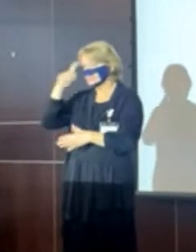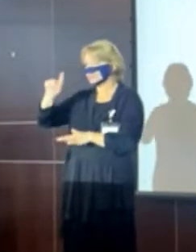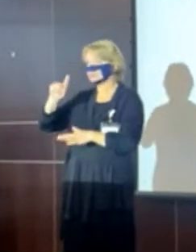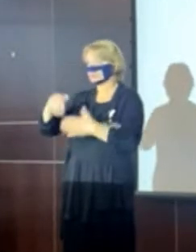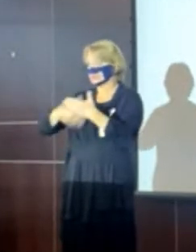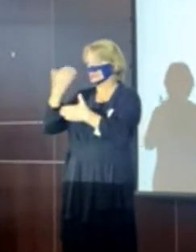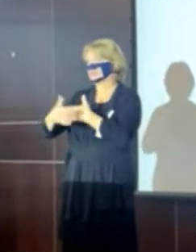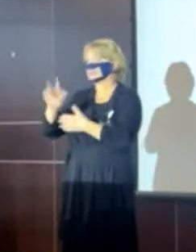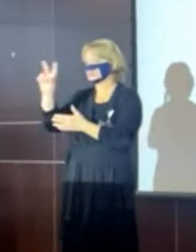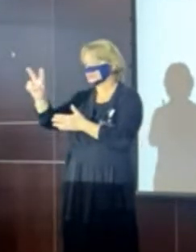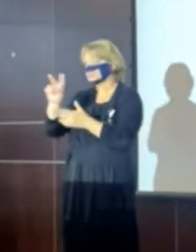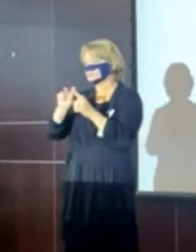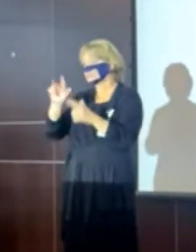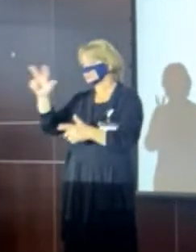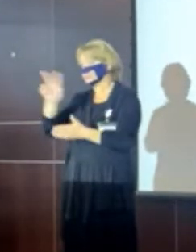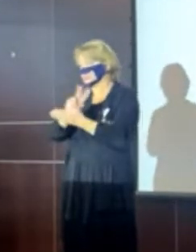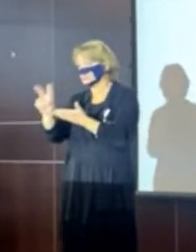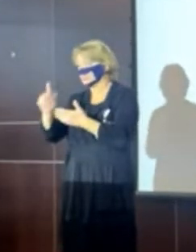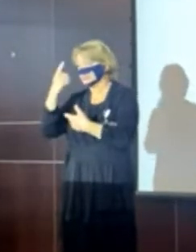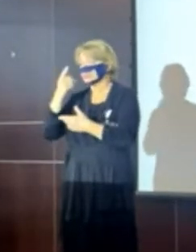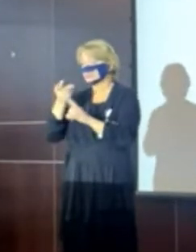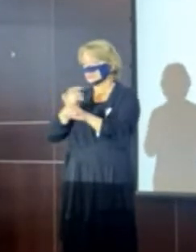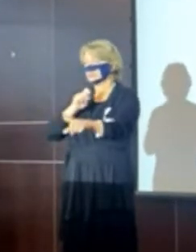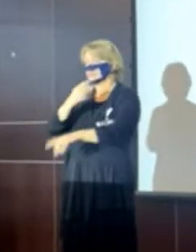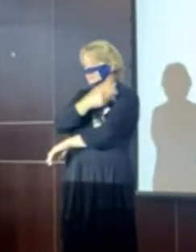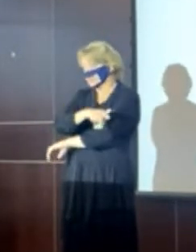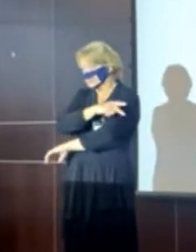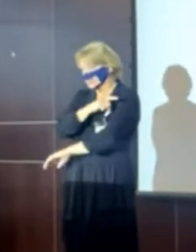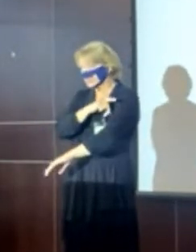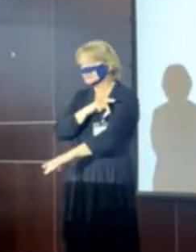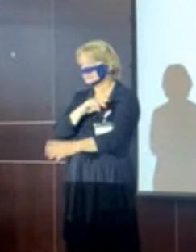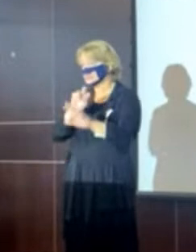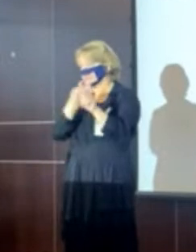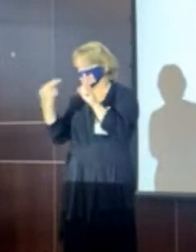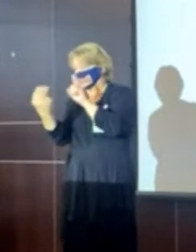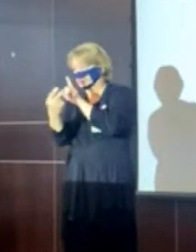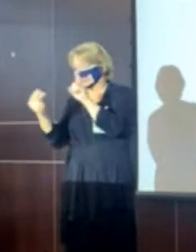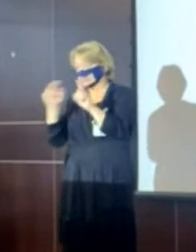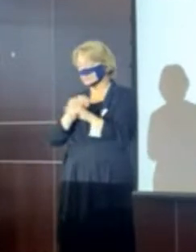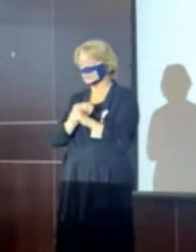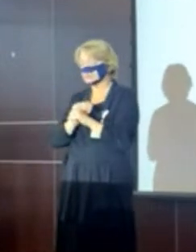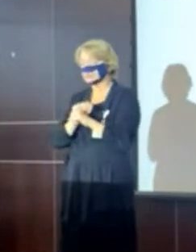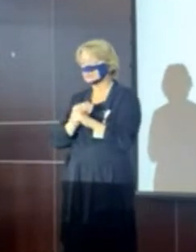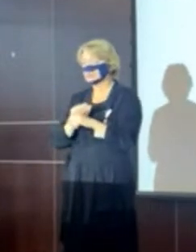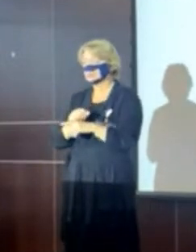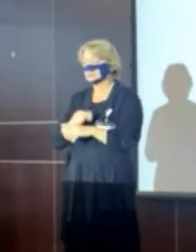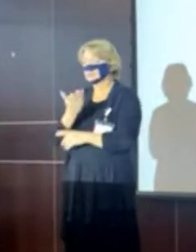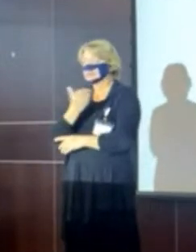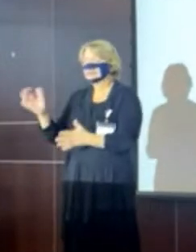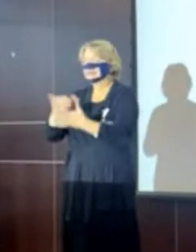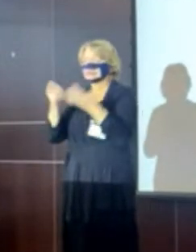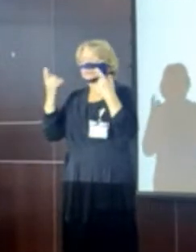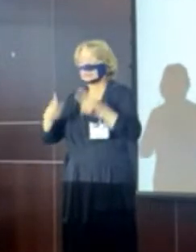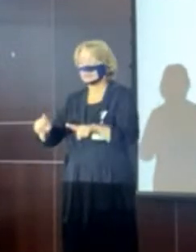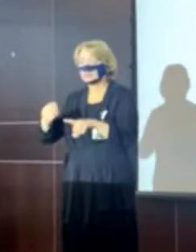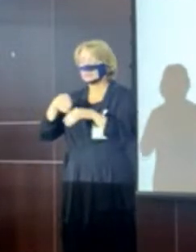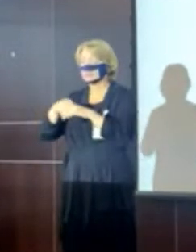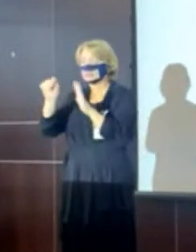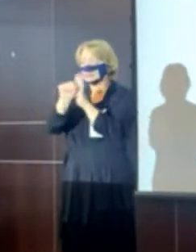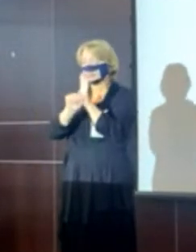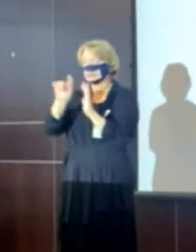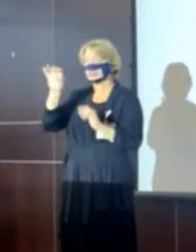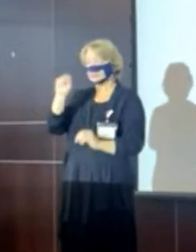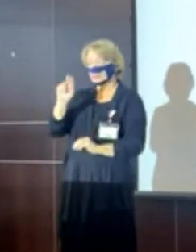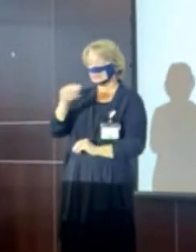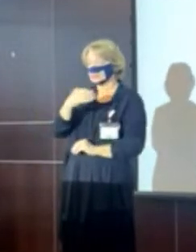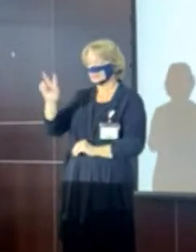weeks from an inpatient standpoint. I will say that looking at some things happening across the state of Tennessee and Virginia, we